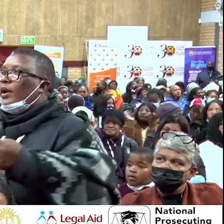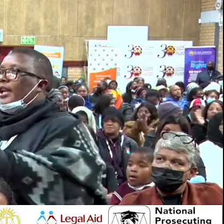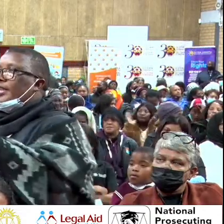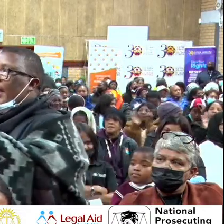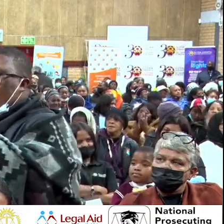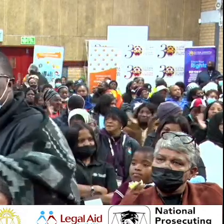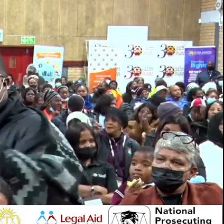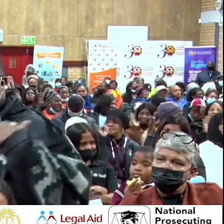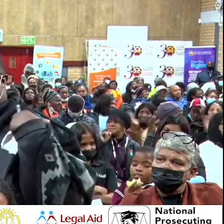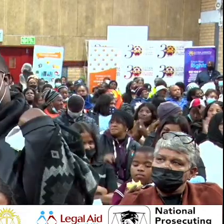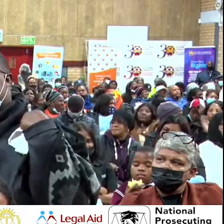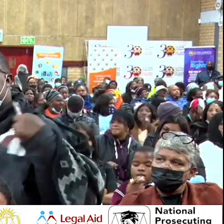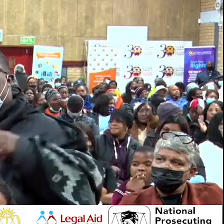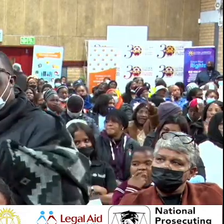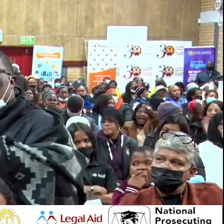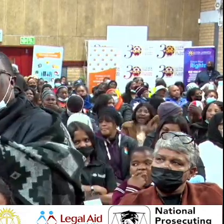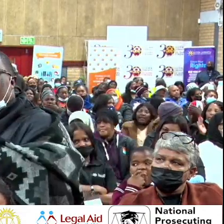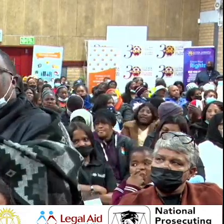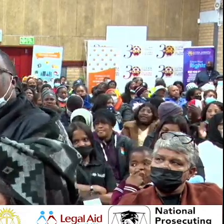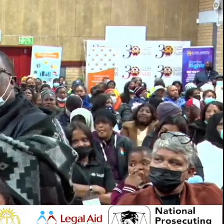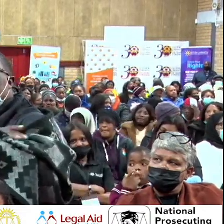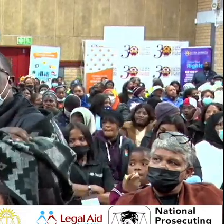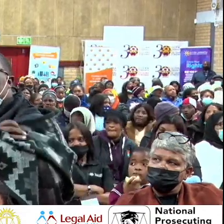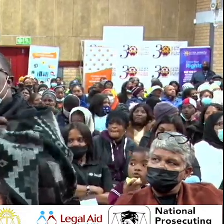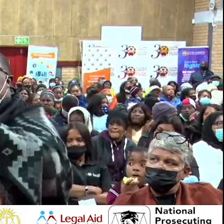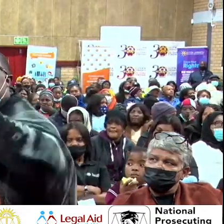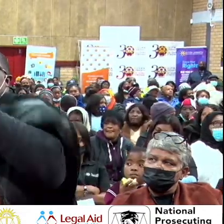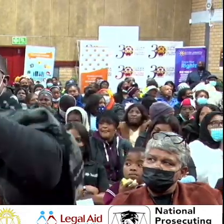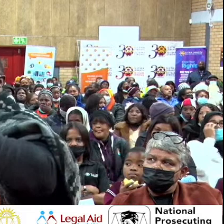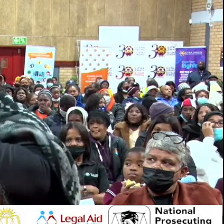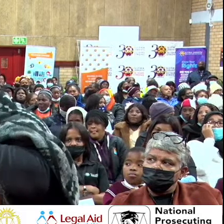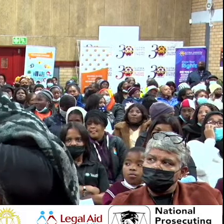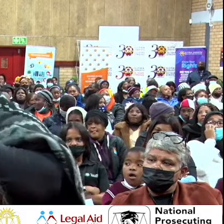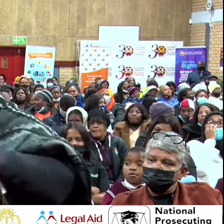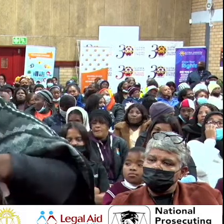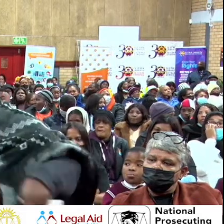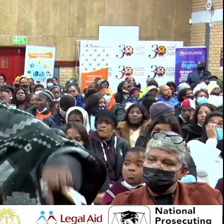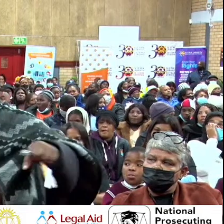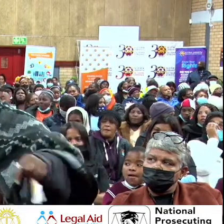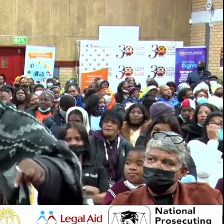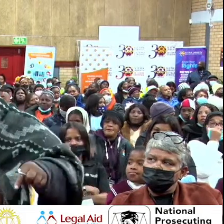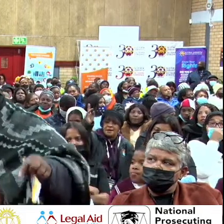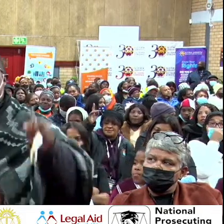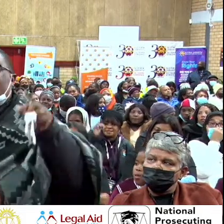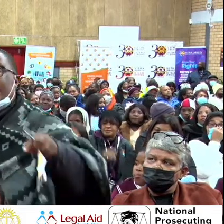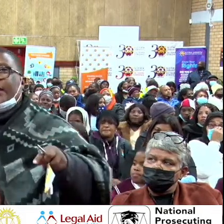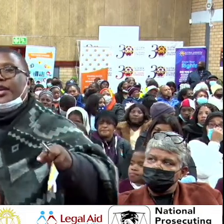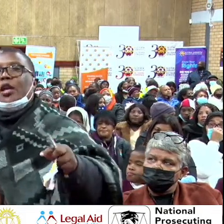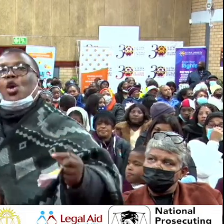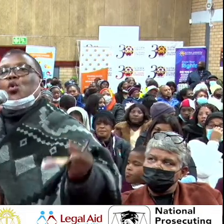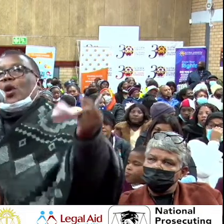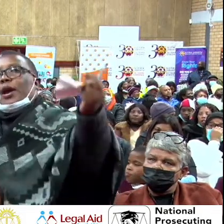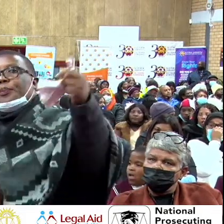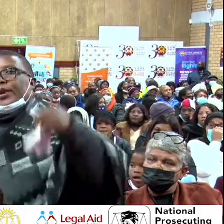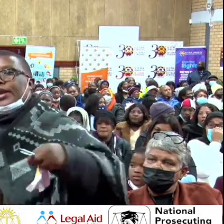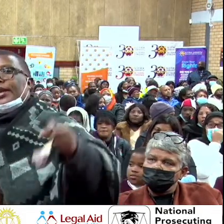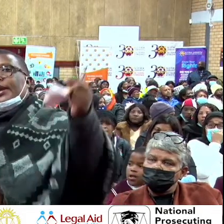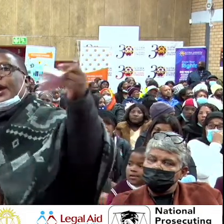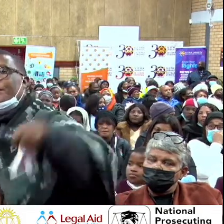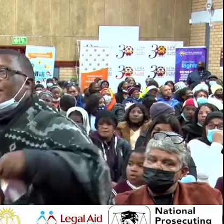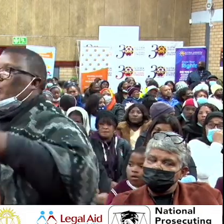to get a counseling. Why the services are not brought to the community? You are saying you are